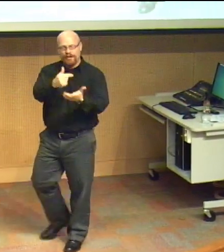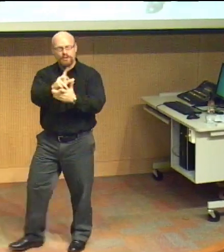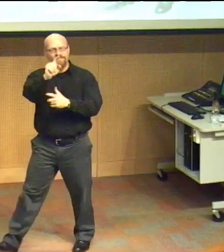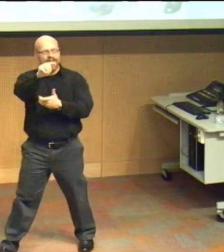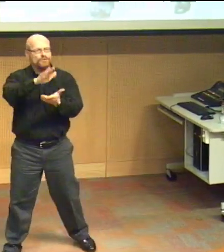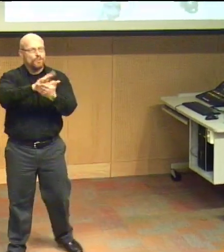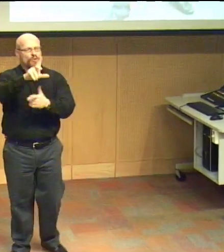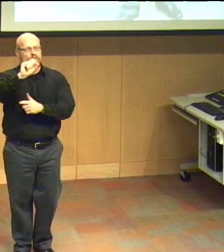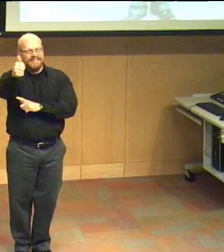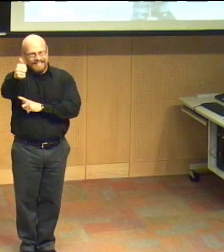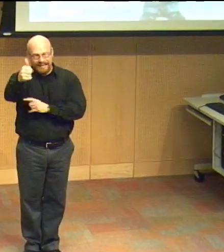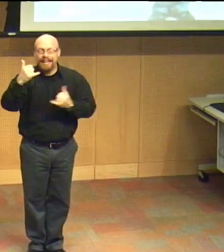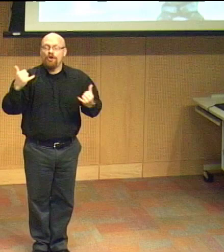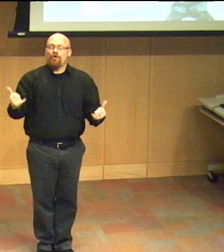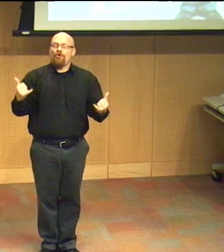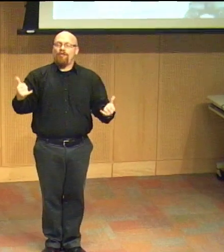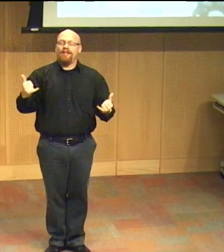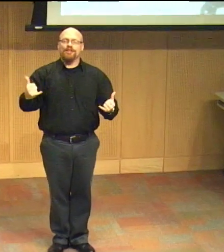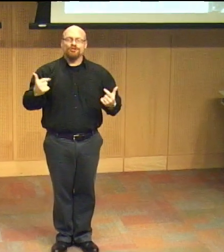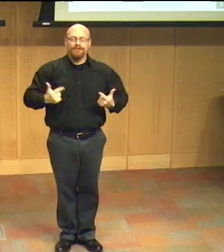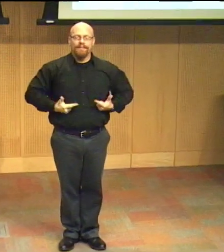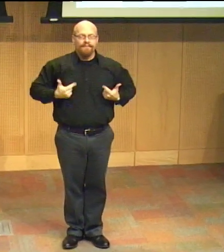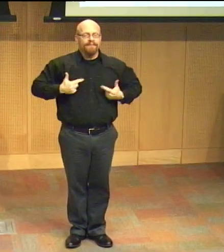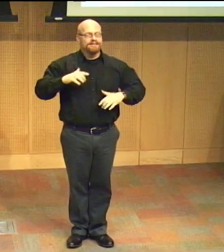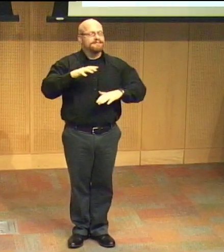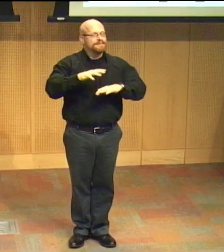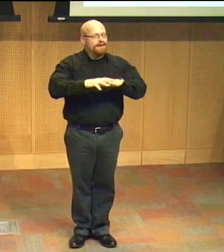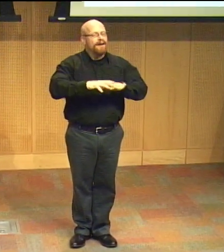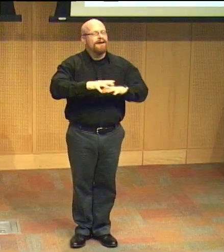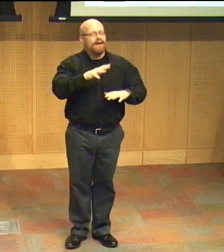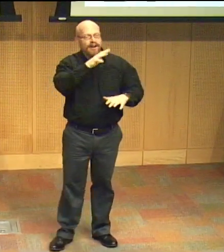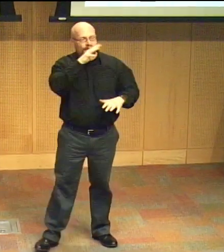Yeah. She graduated from veterinary school in 2010, and currently she lives in